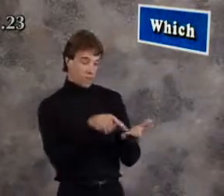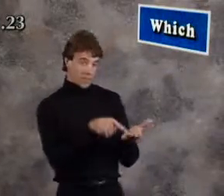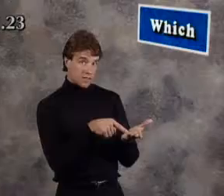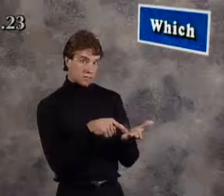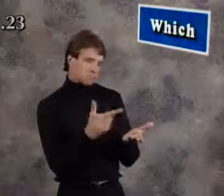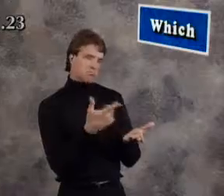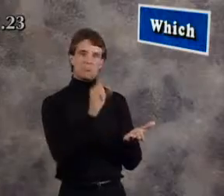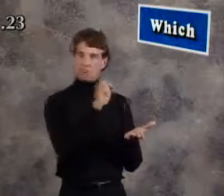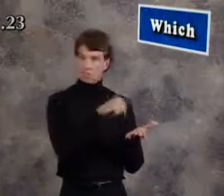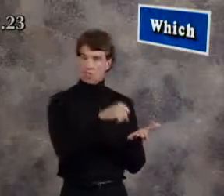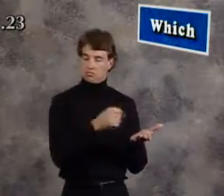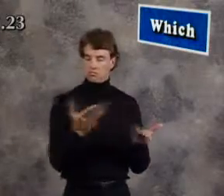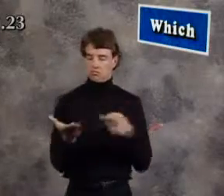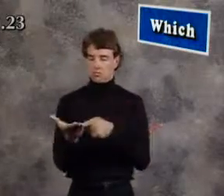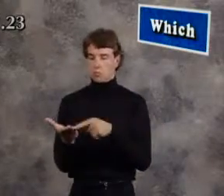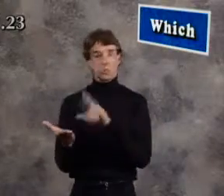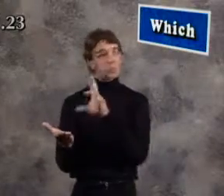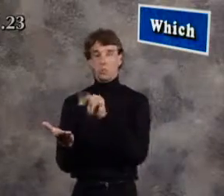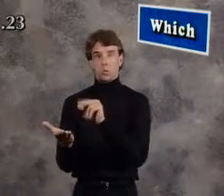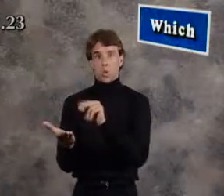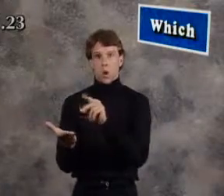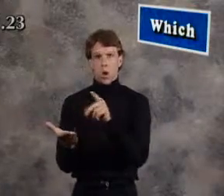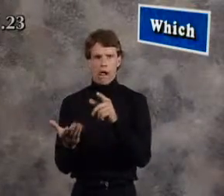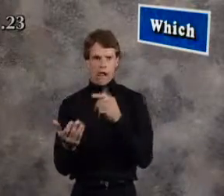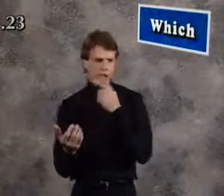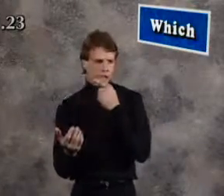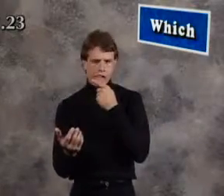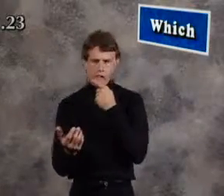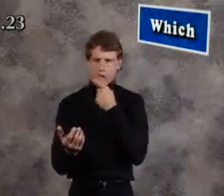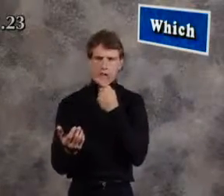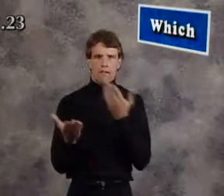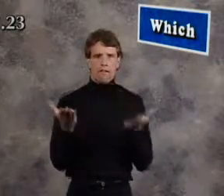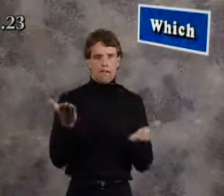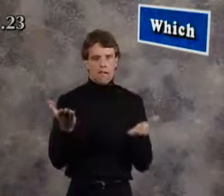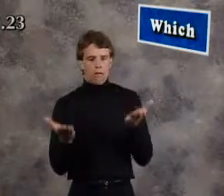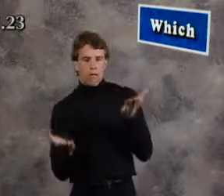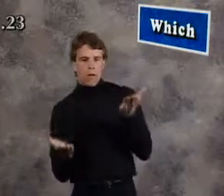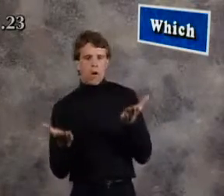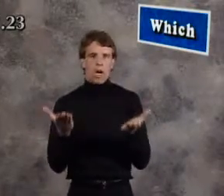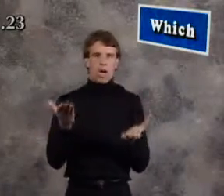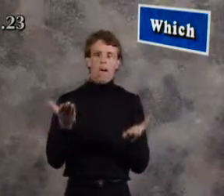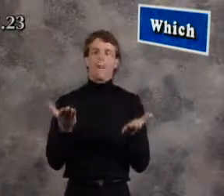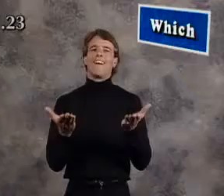On one side is yes, on the other side is no. Which will it be?